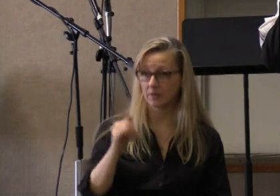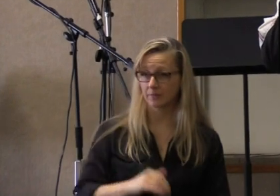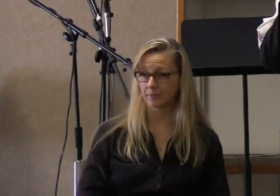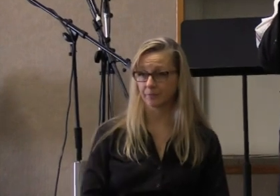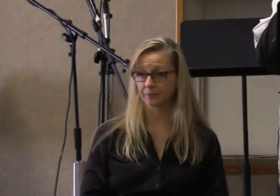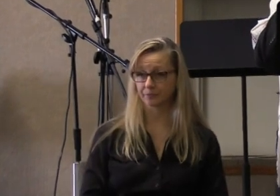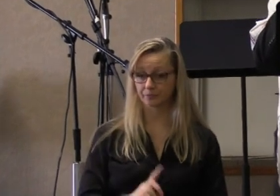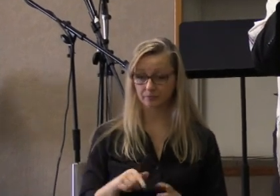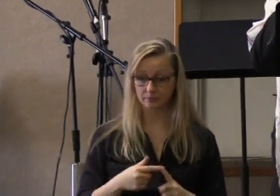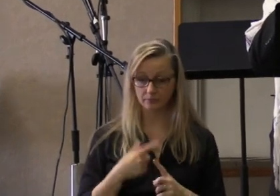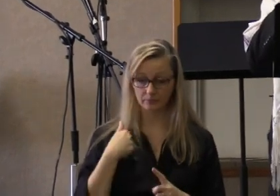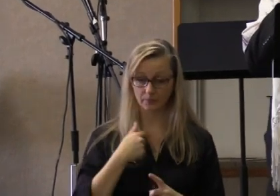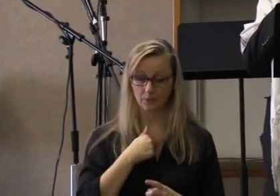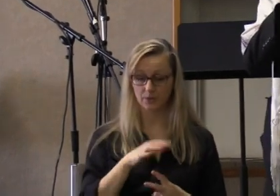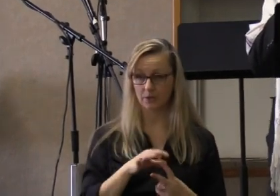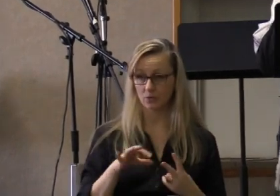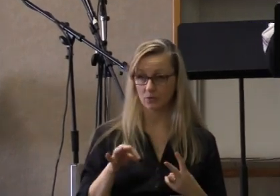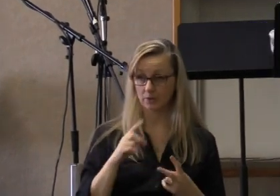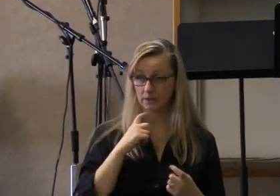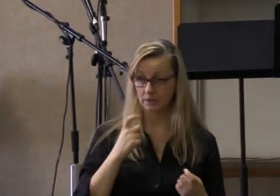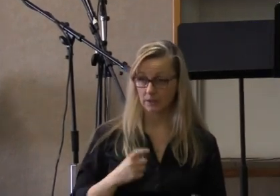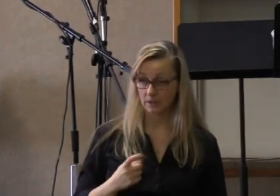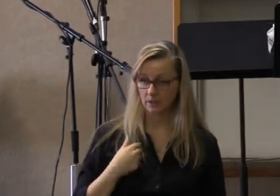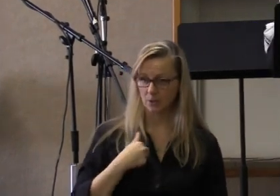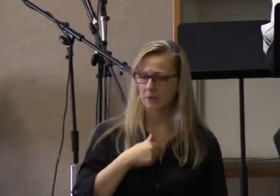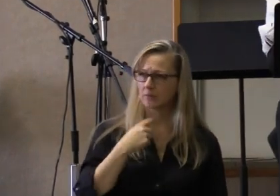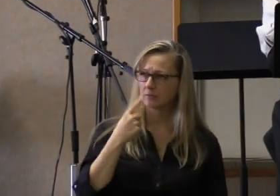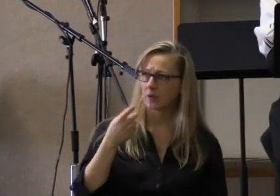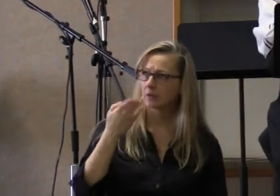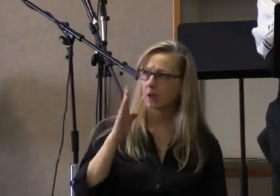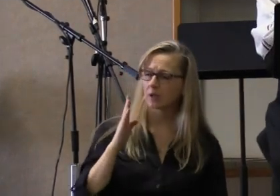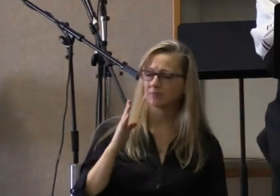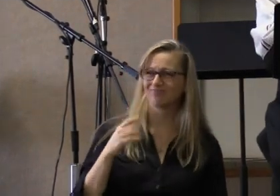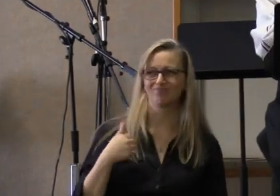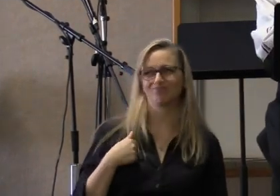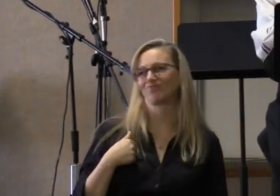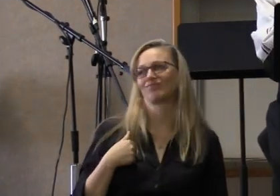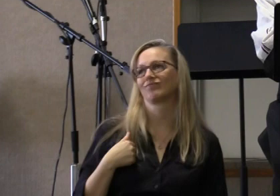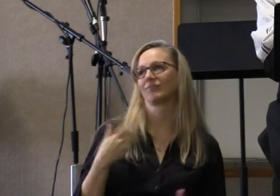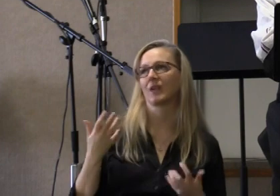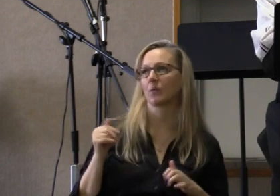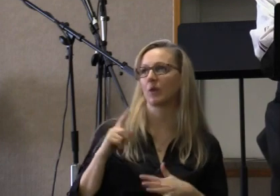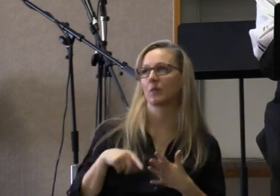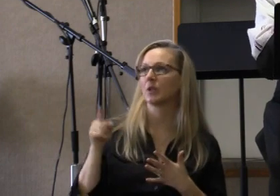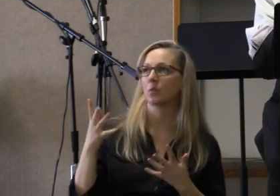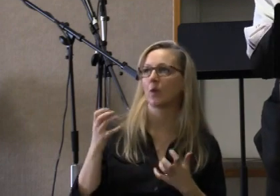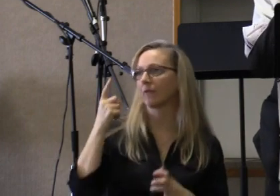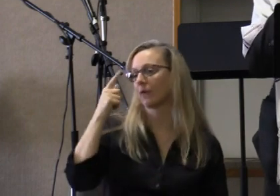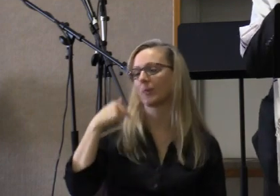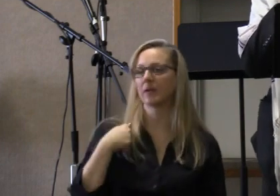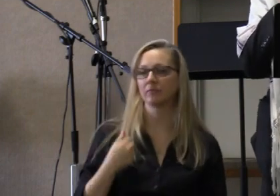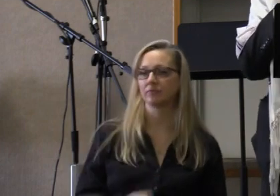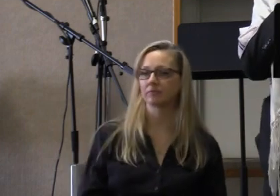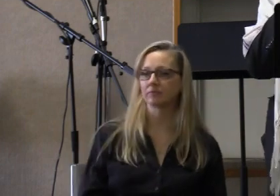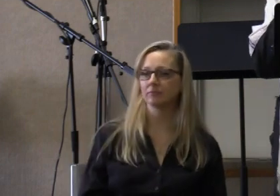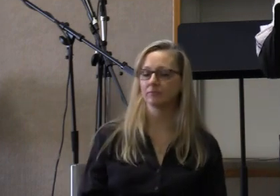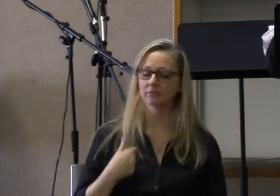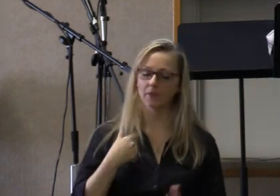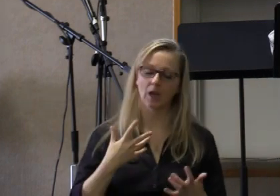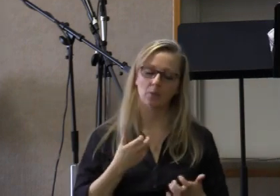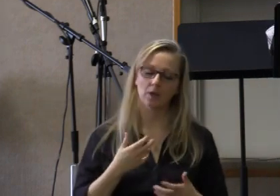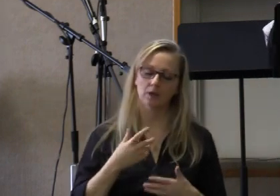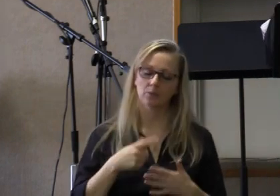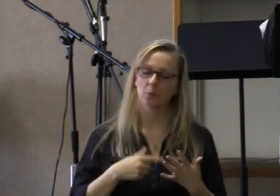When we are choosing to sin, we're essentially telling God we don't want what he wants for us. We want what we want for